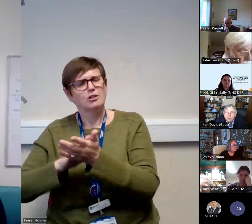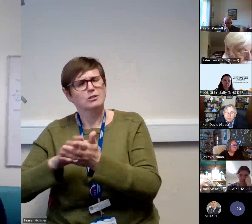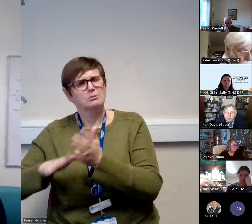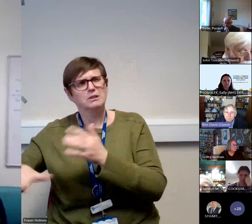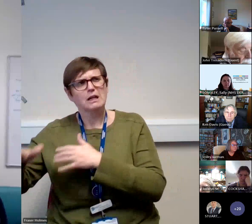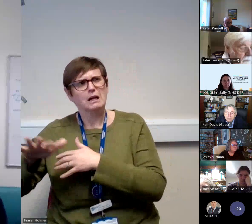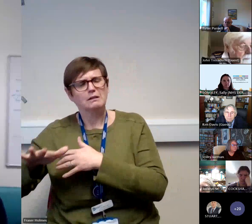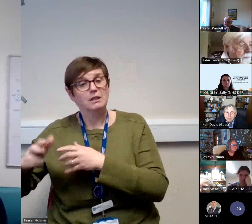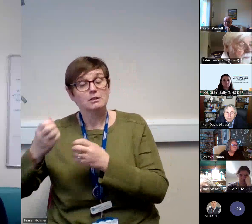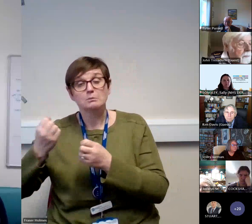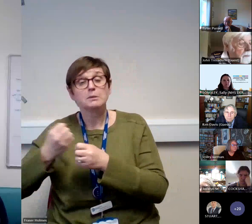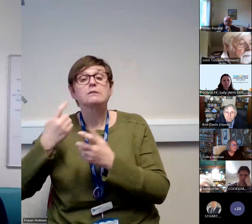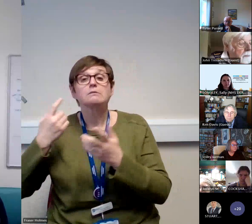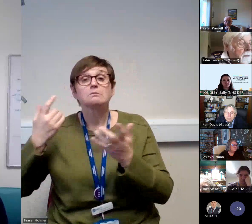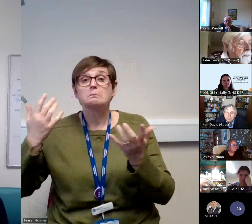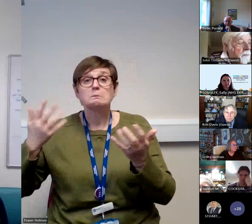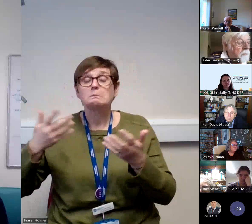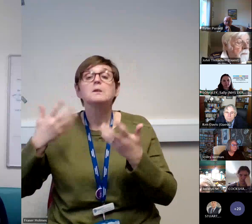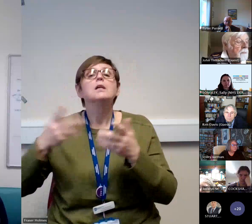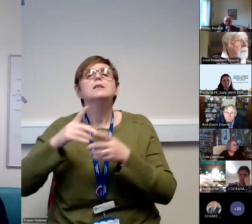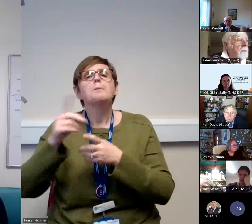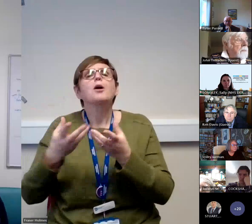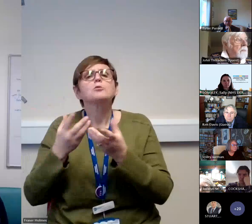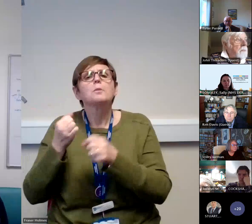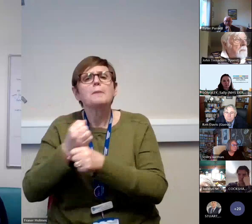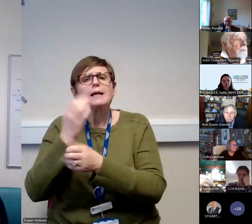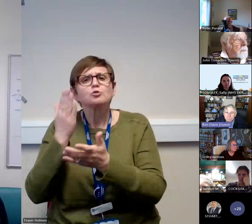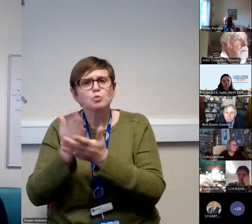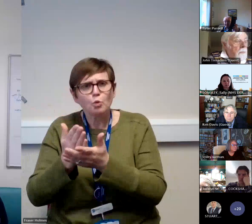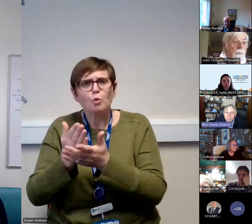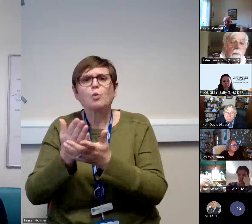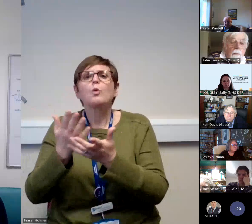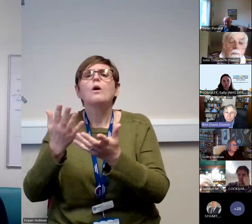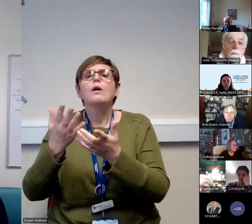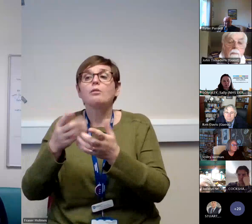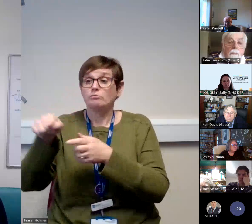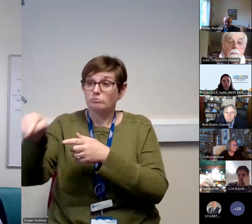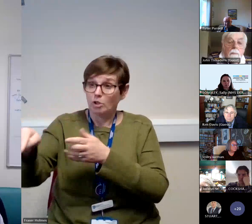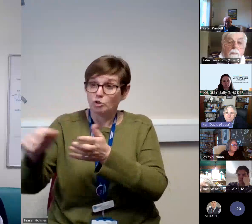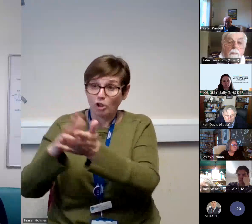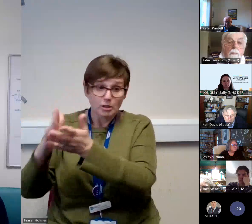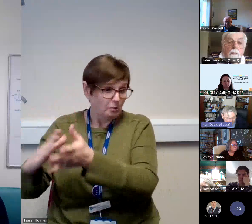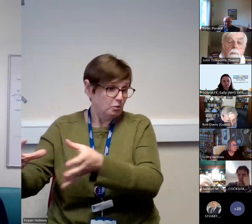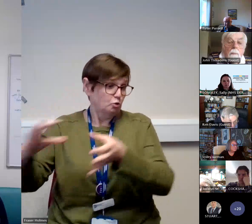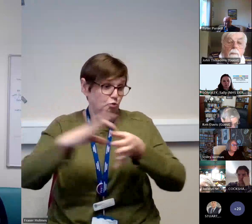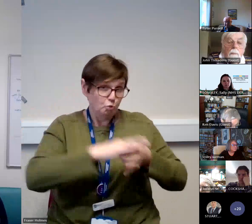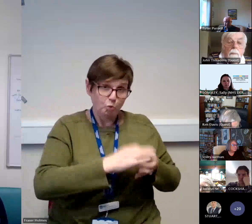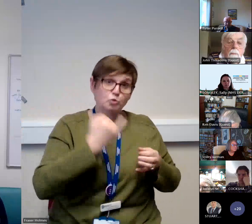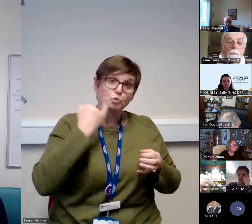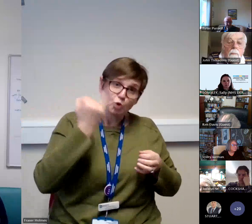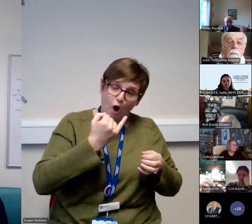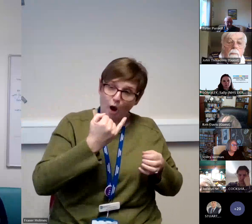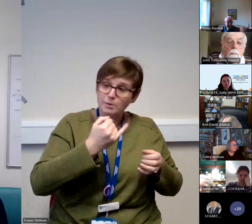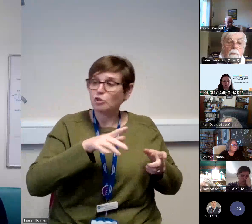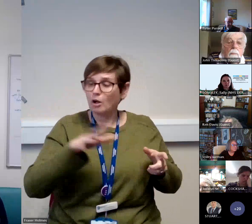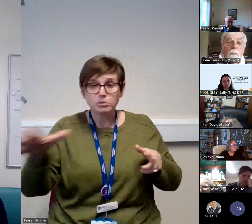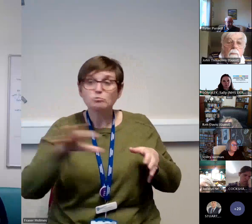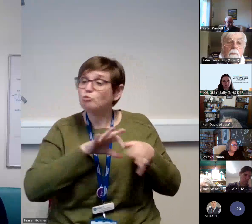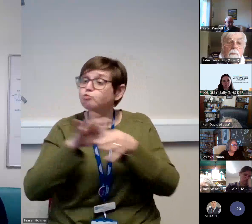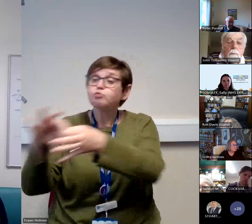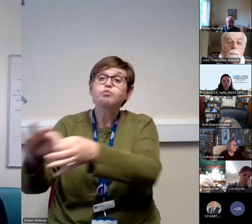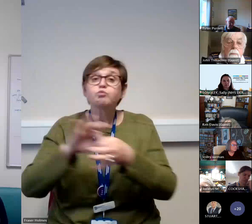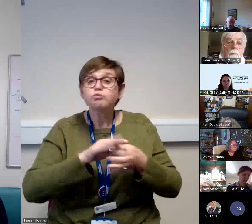that the facilities are able to talk to the system in Derbyshire and the system in